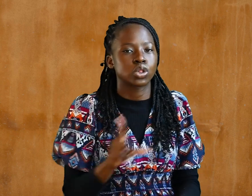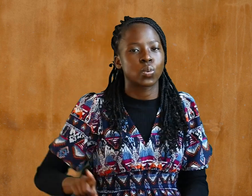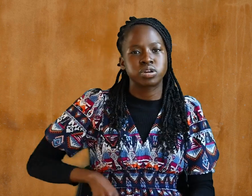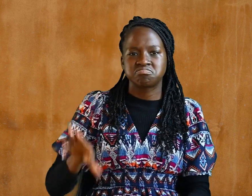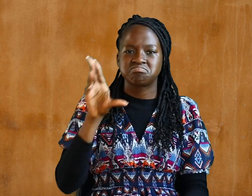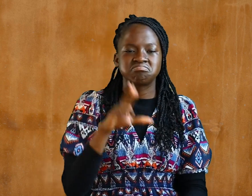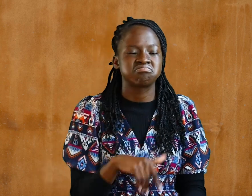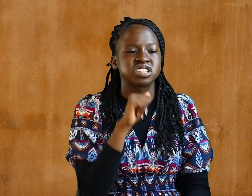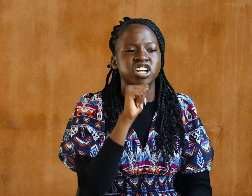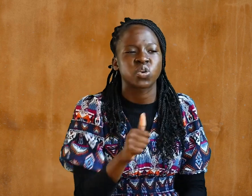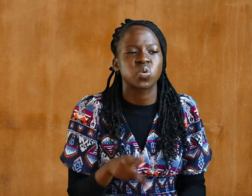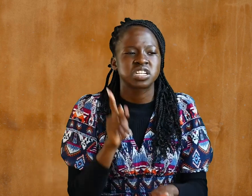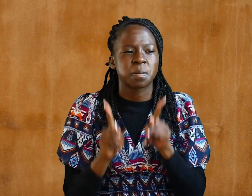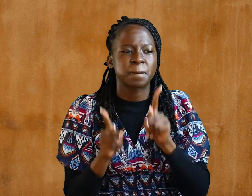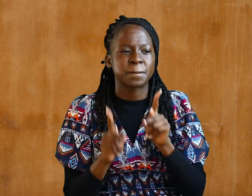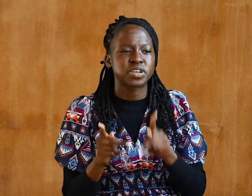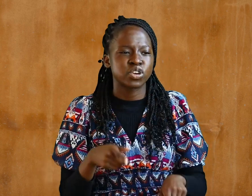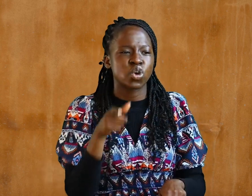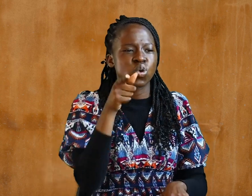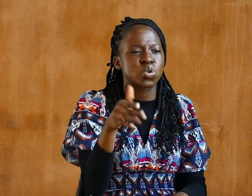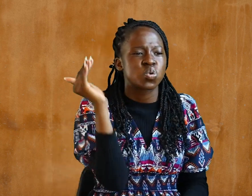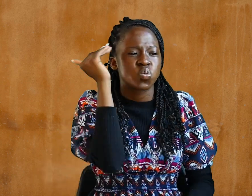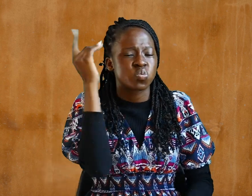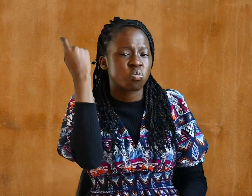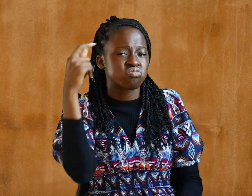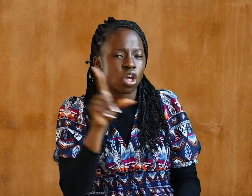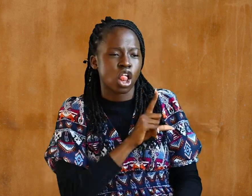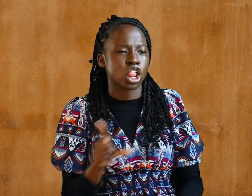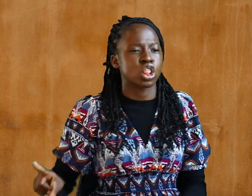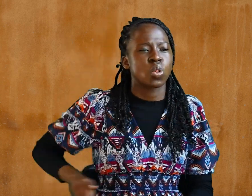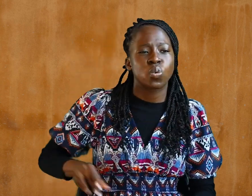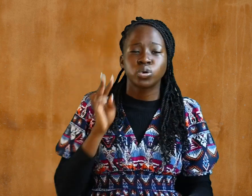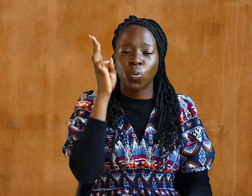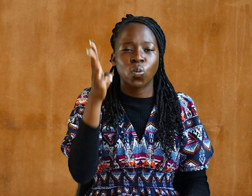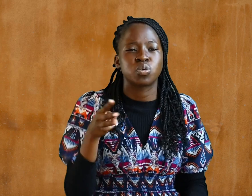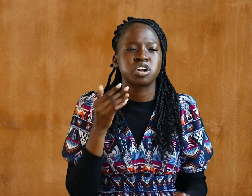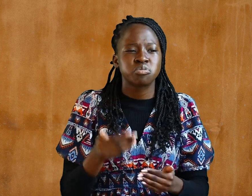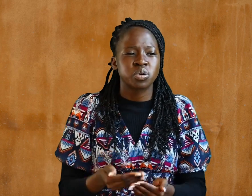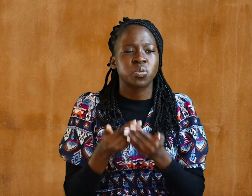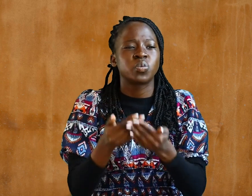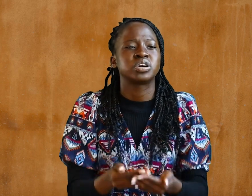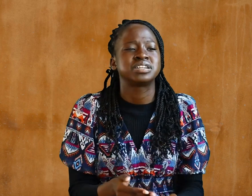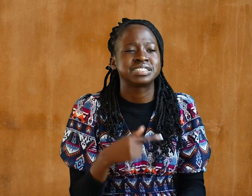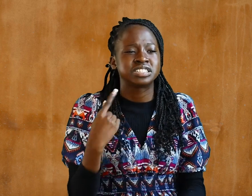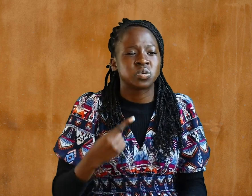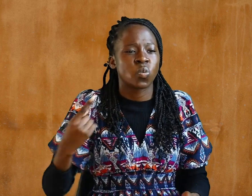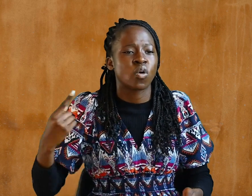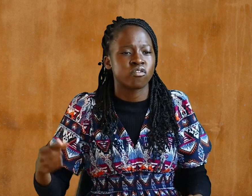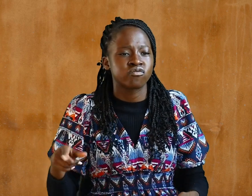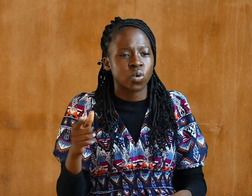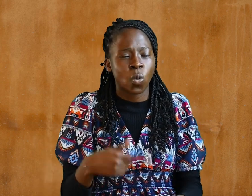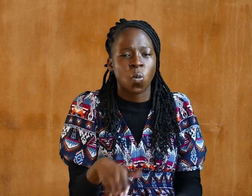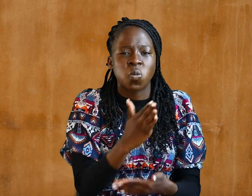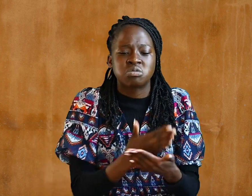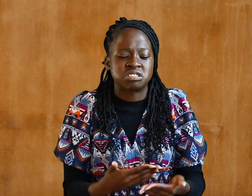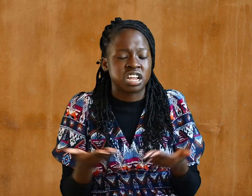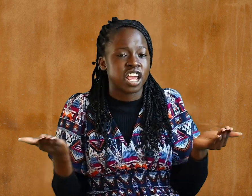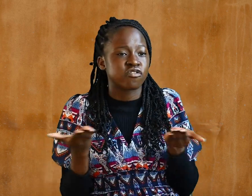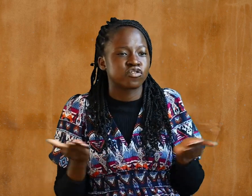that the Lord will reward each one for whatever good they do, whether they are slave